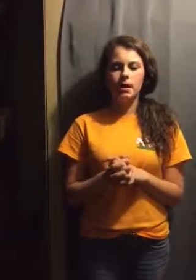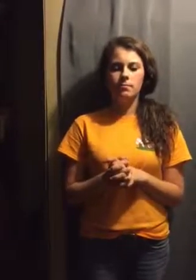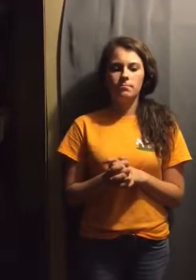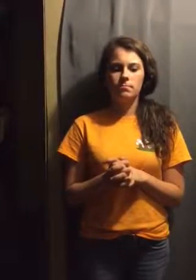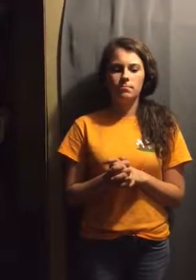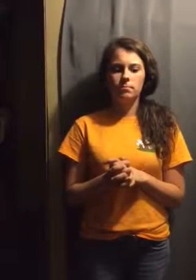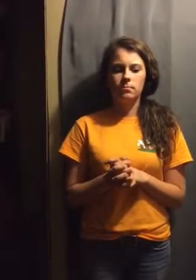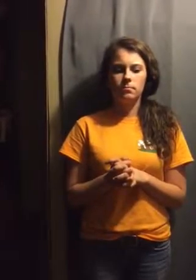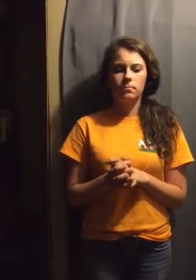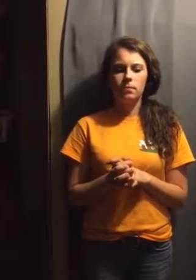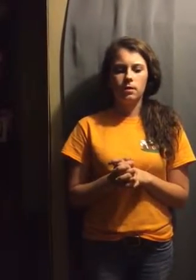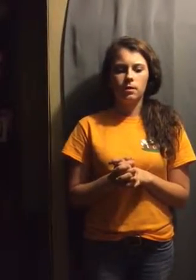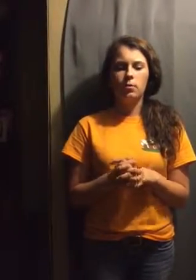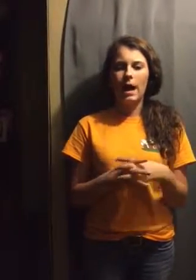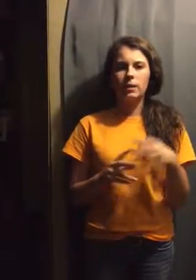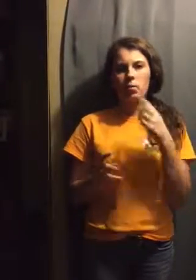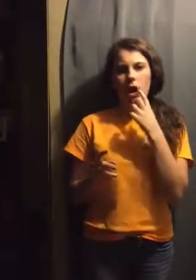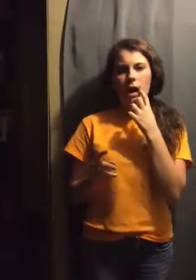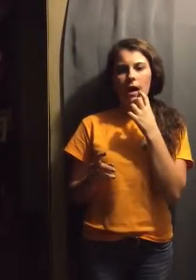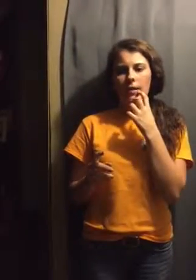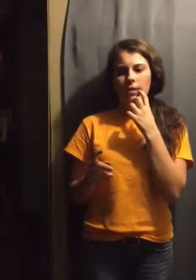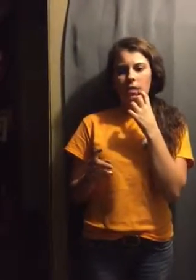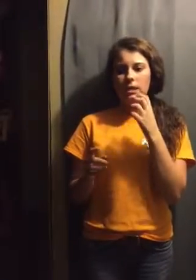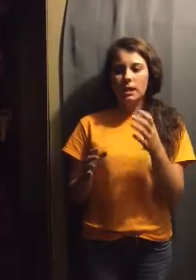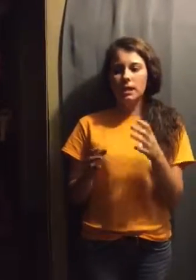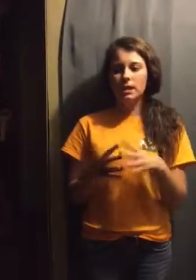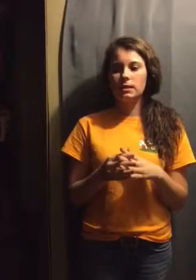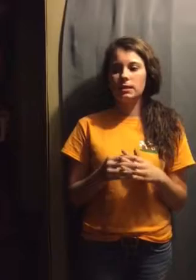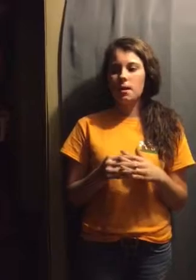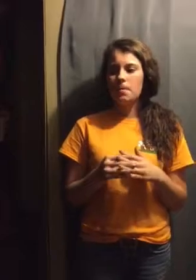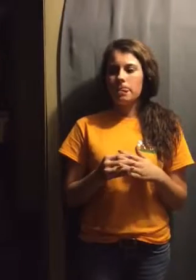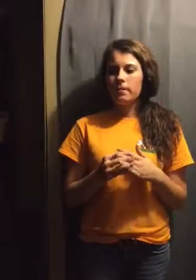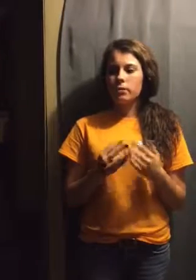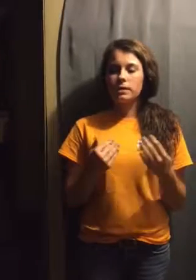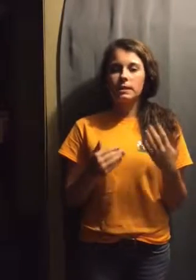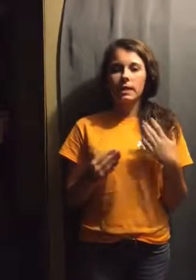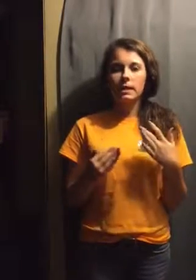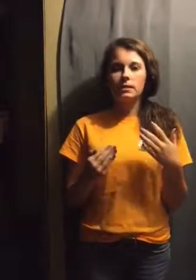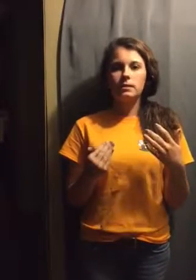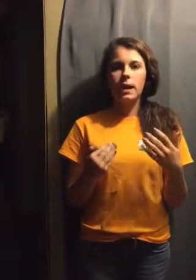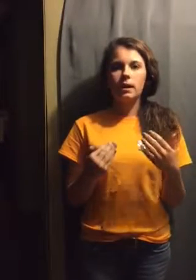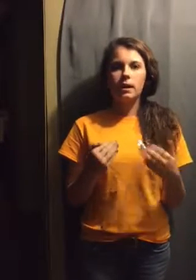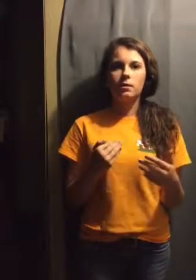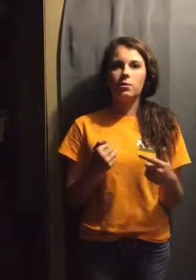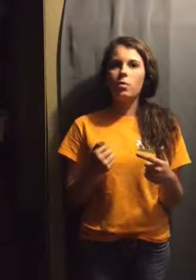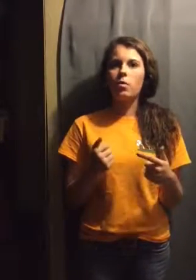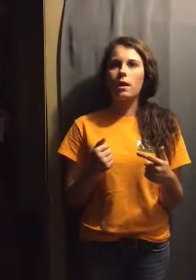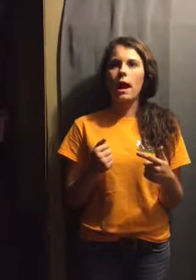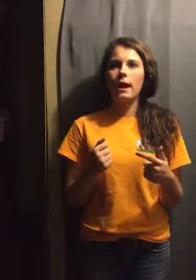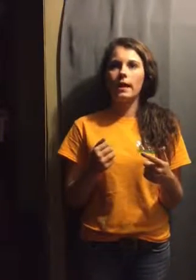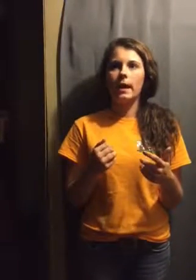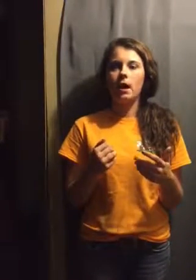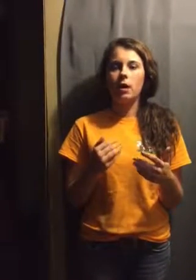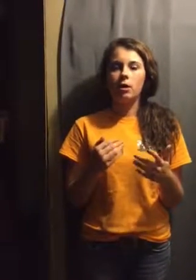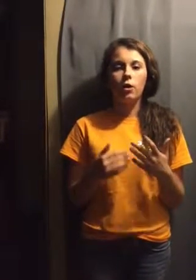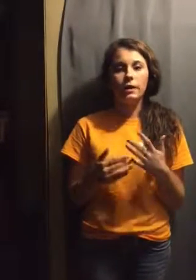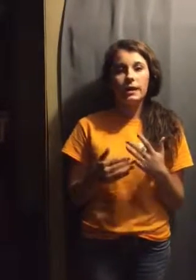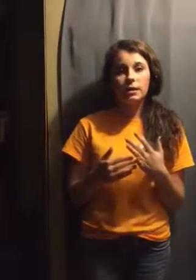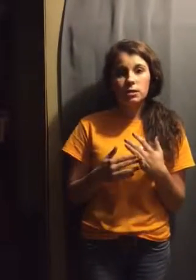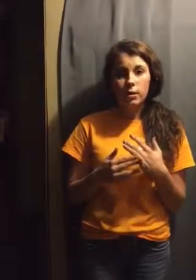and black and white. And then for the teens, they either wore a cardigan